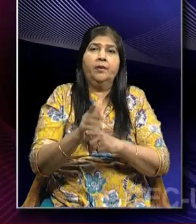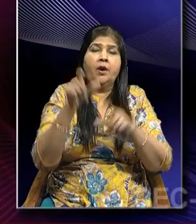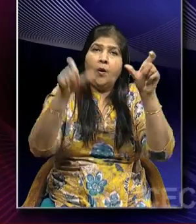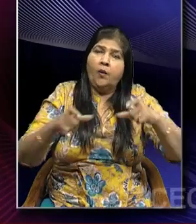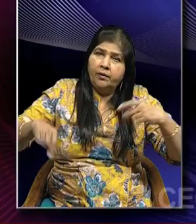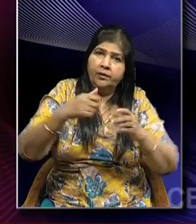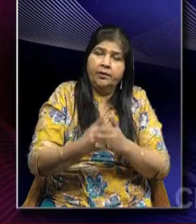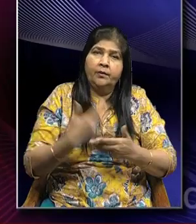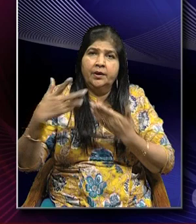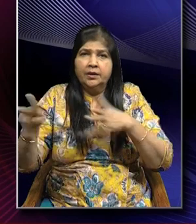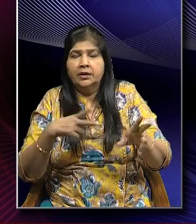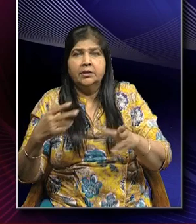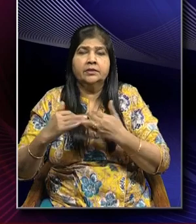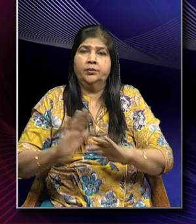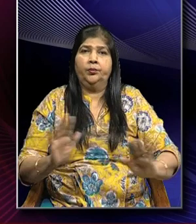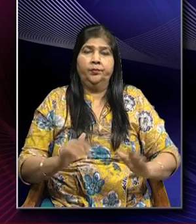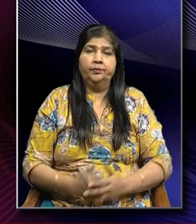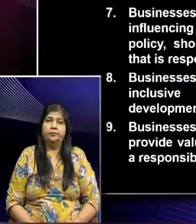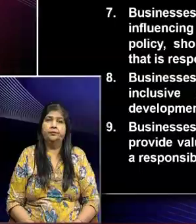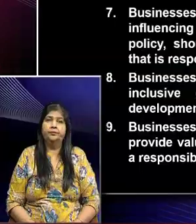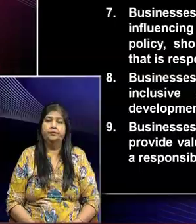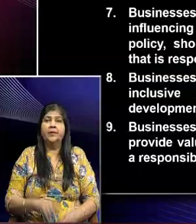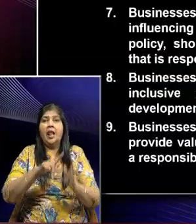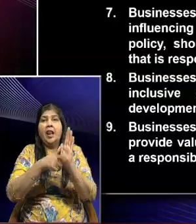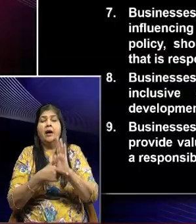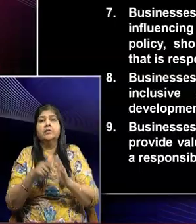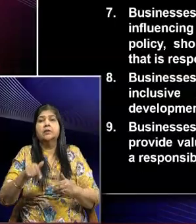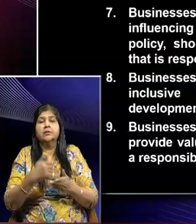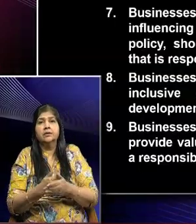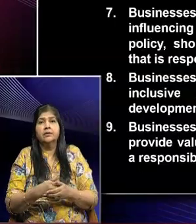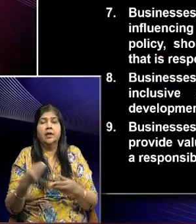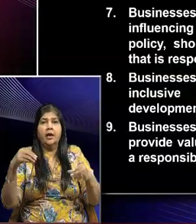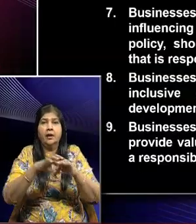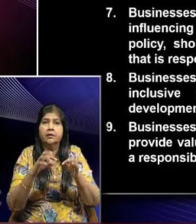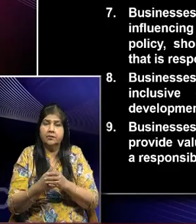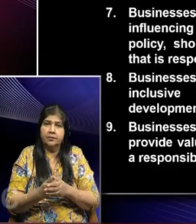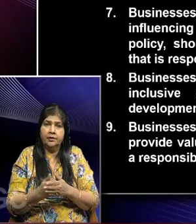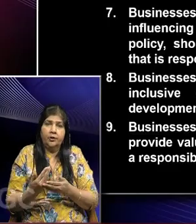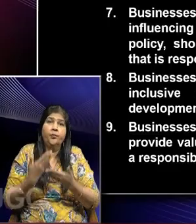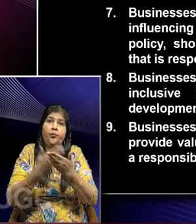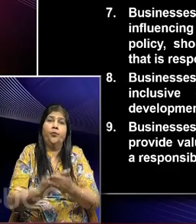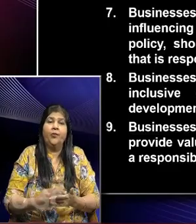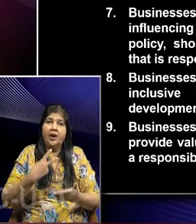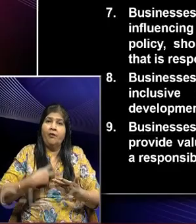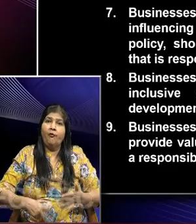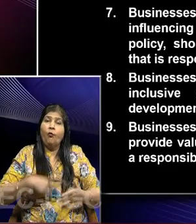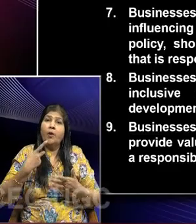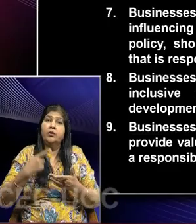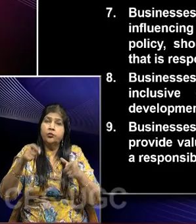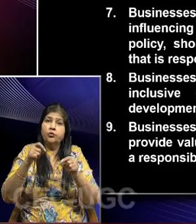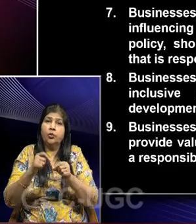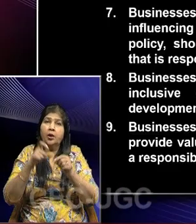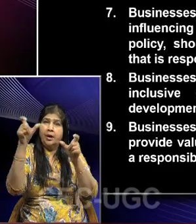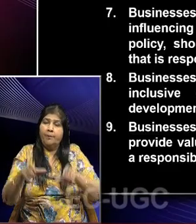everyone without any kind of discrimination. And the last one is that you should engage with and provide value to your consumers in